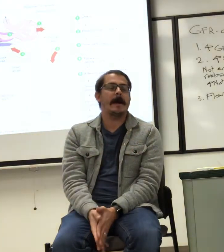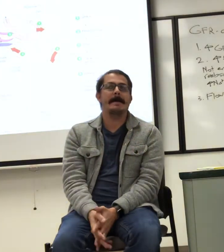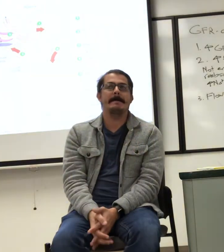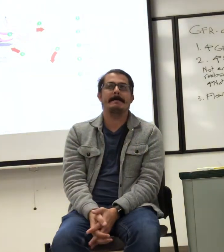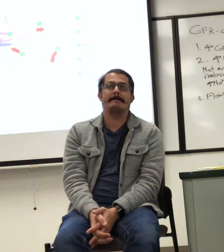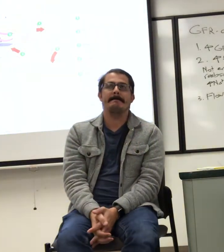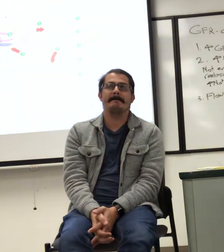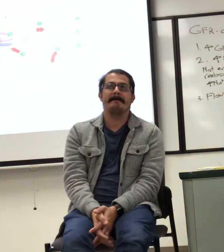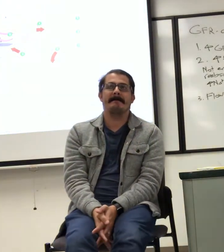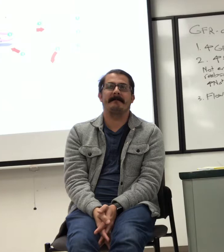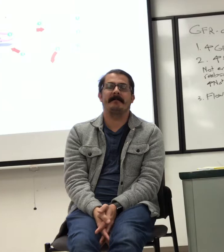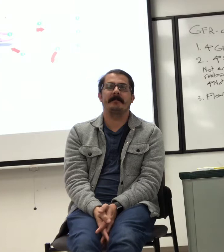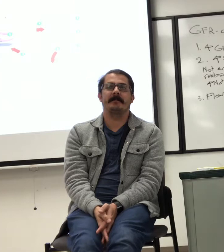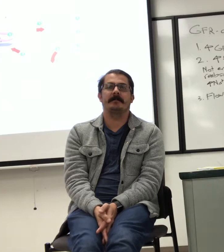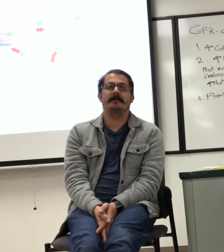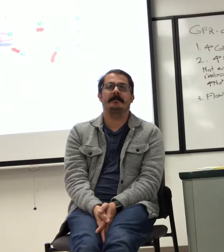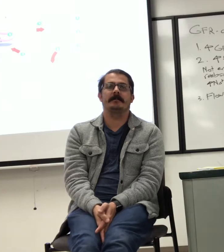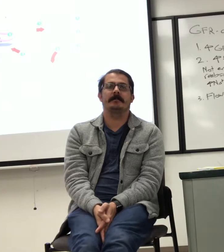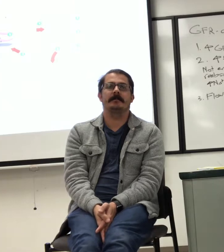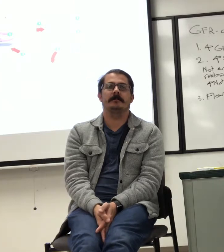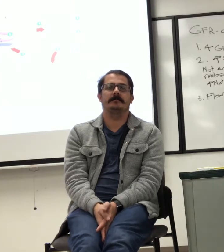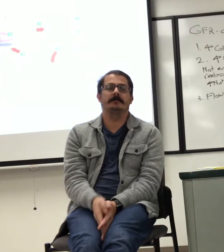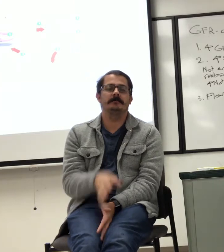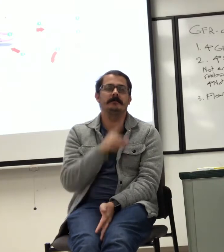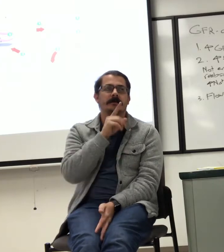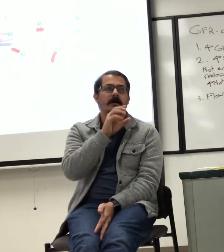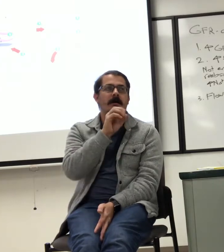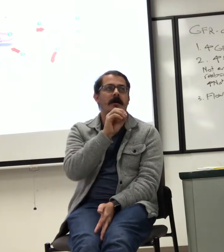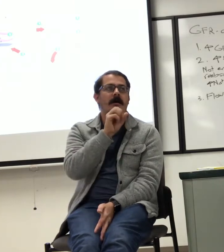DCT. So this macula densa is an osmoreceptor.